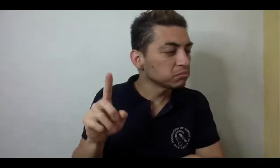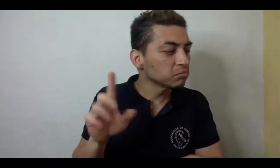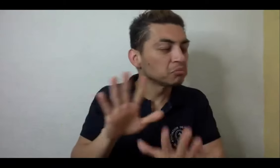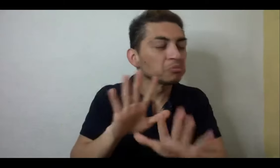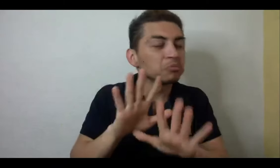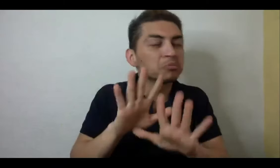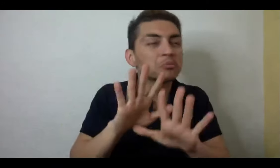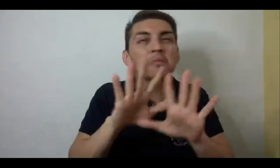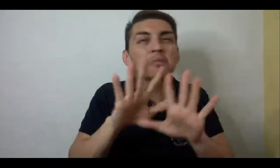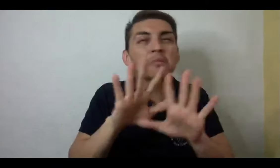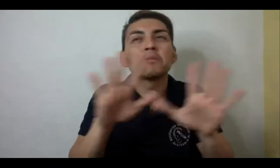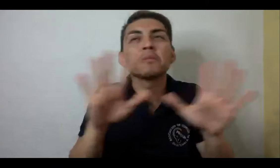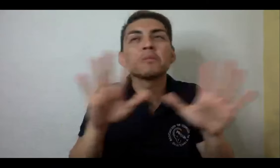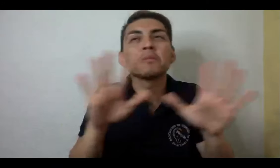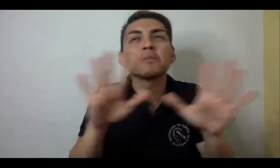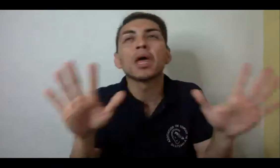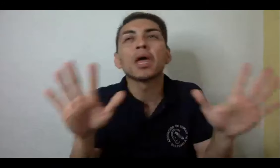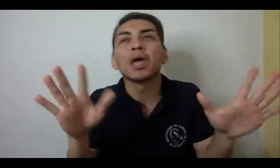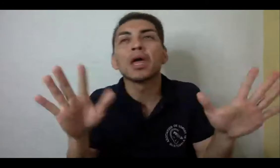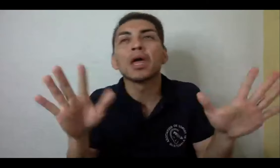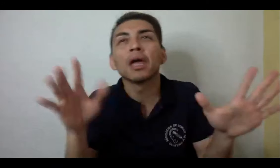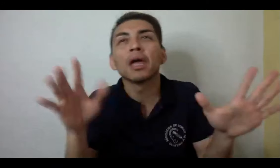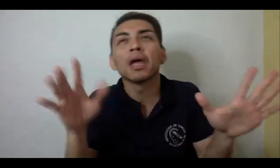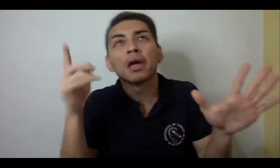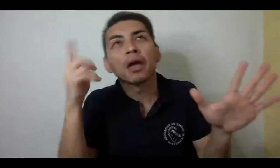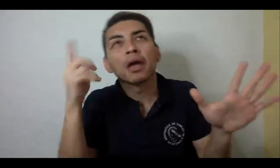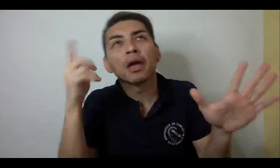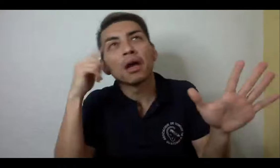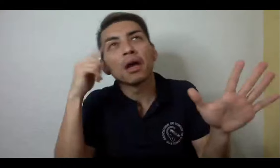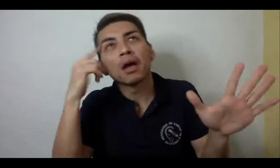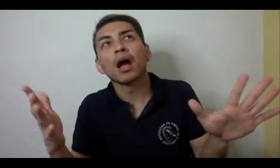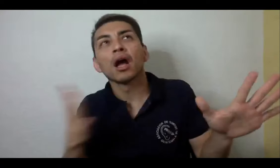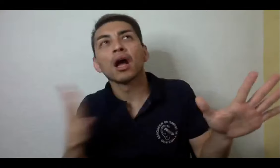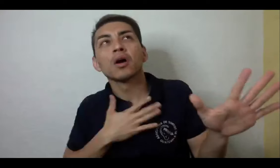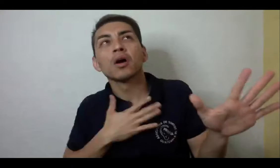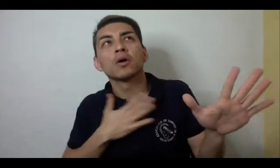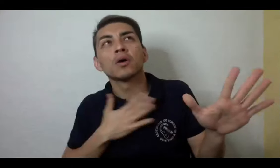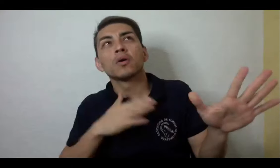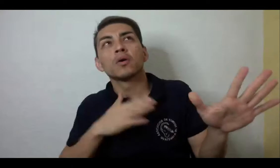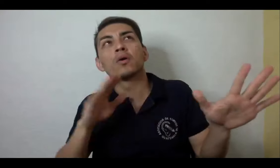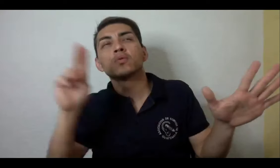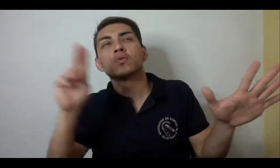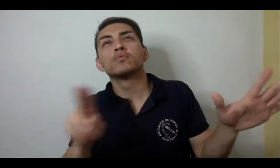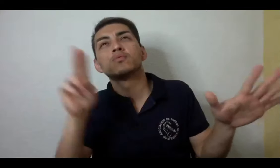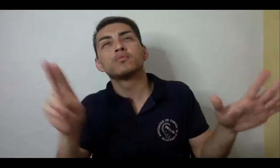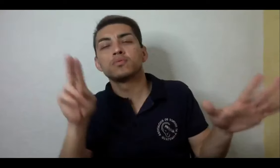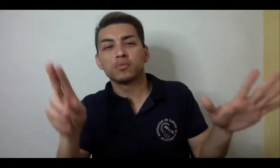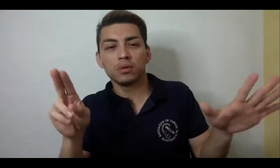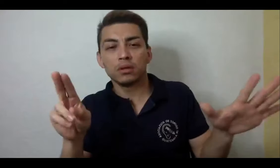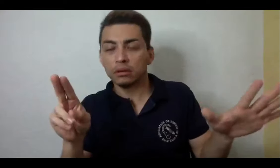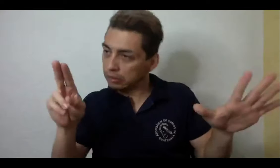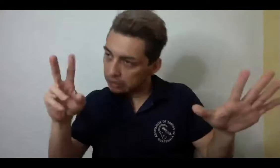we used to do, as we are currently challenged by the need to critically analyze policies, cultures,